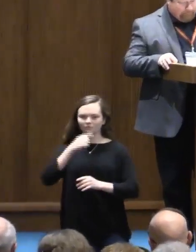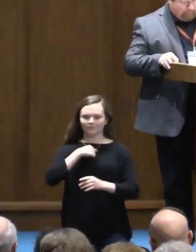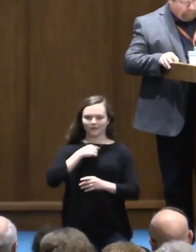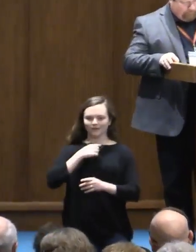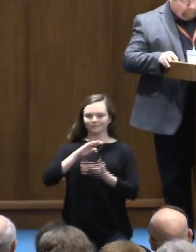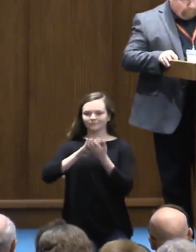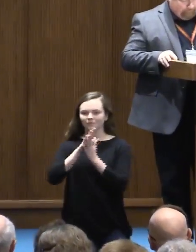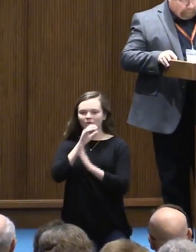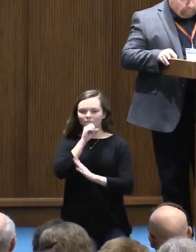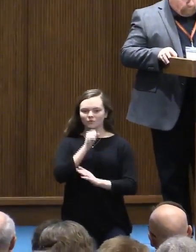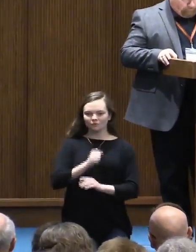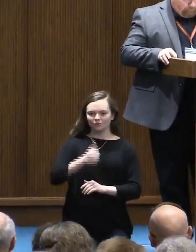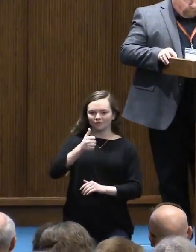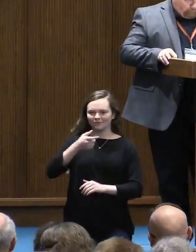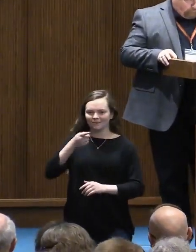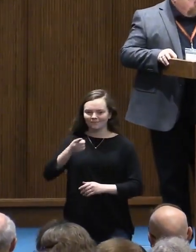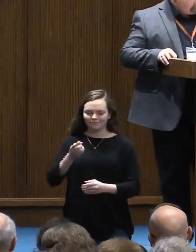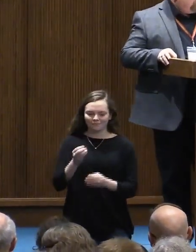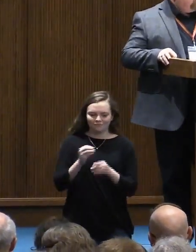more.